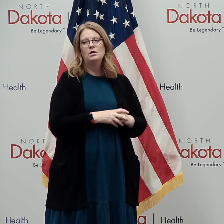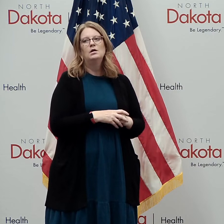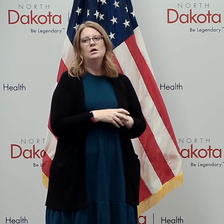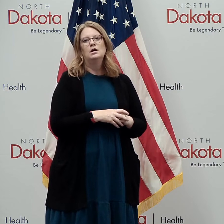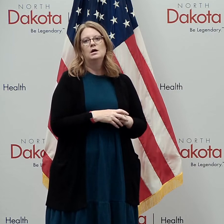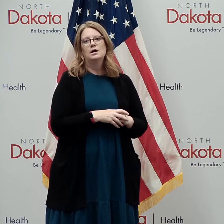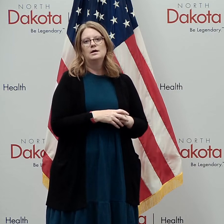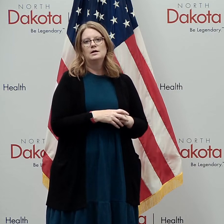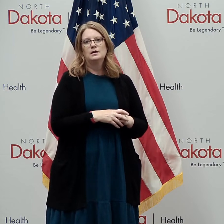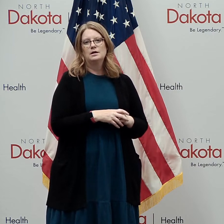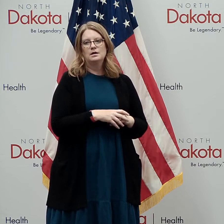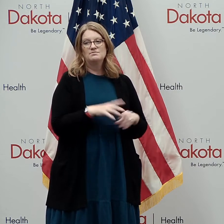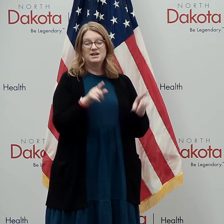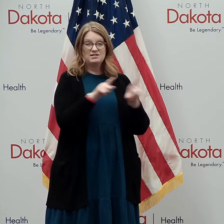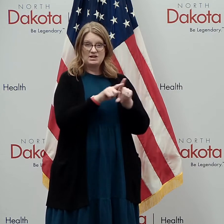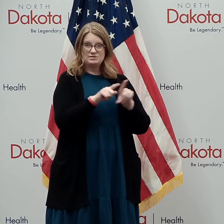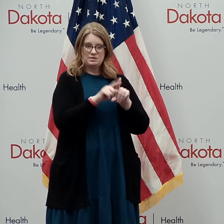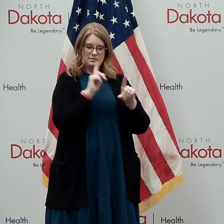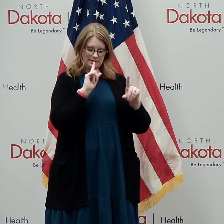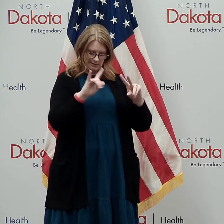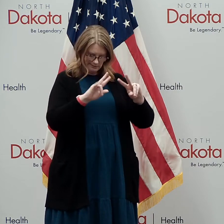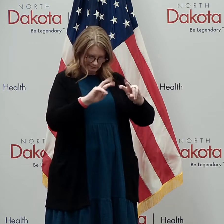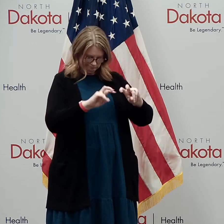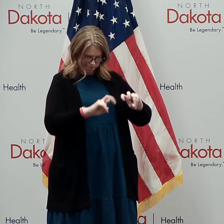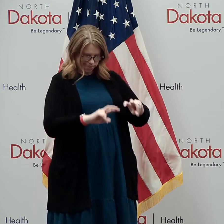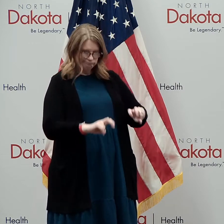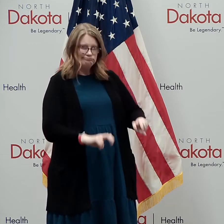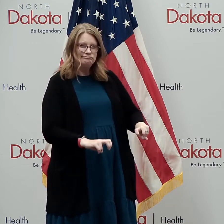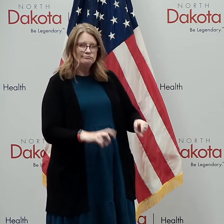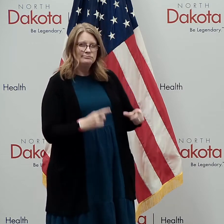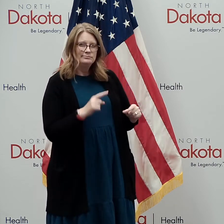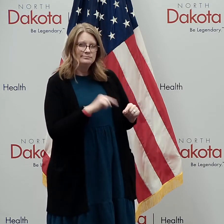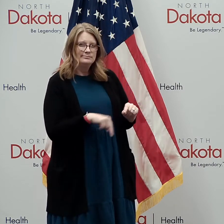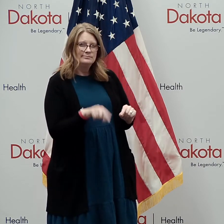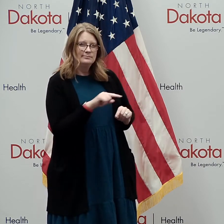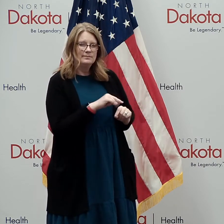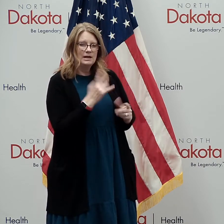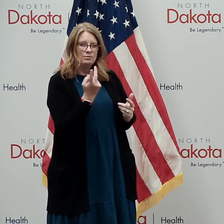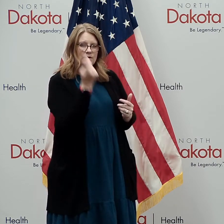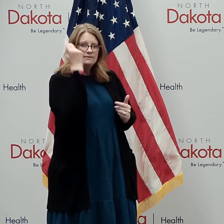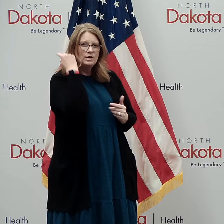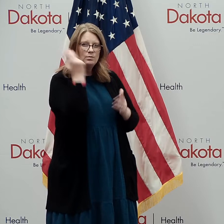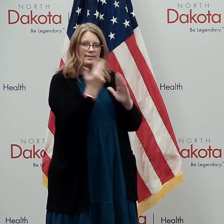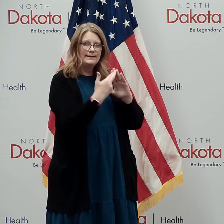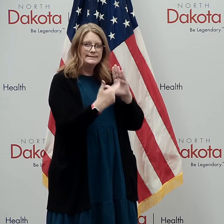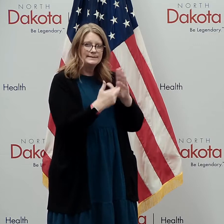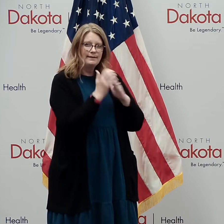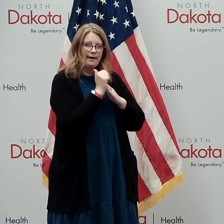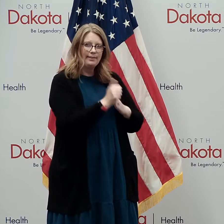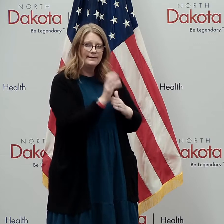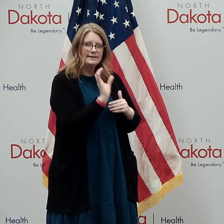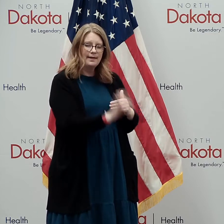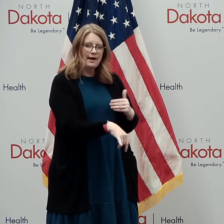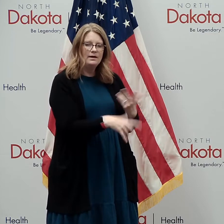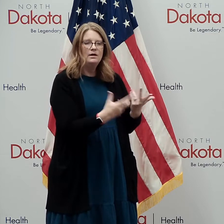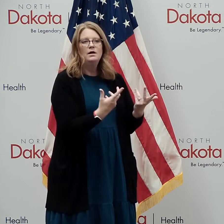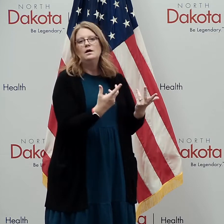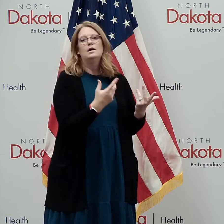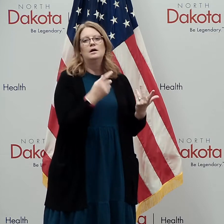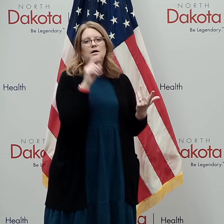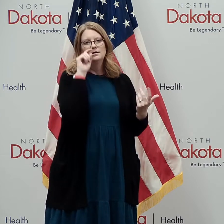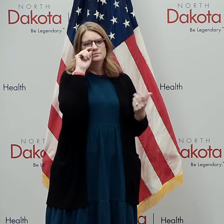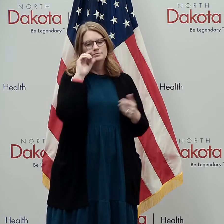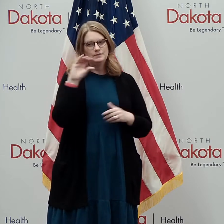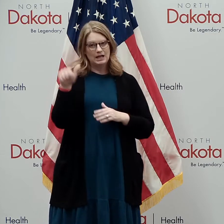a closer look at that. In terms of we said we want to review all these guidelines, make sense. Some other states,